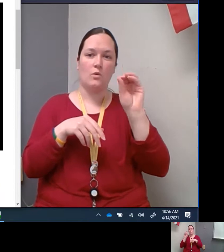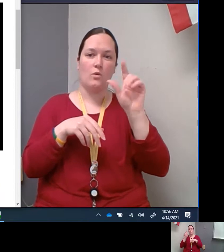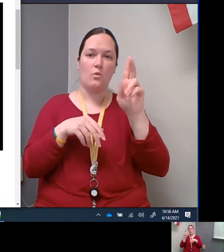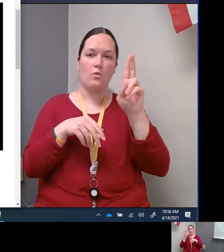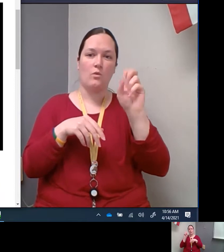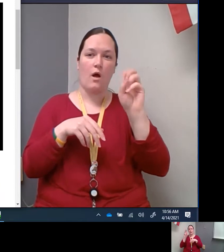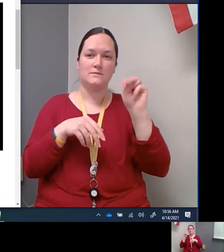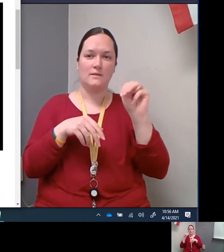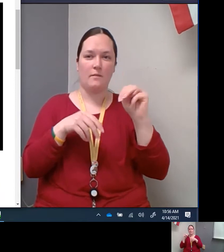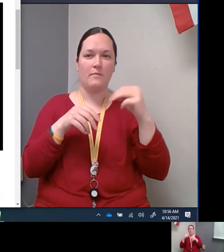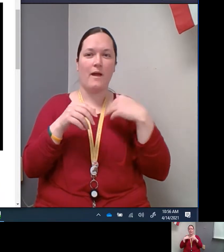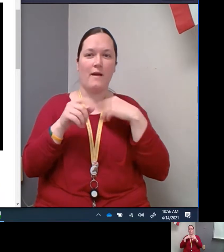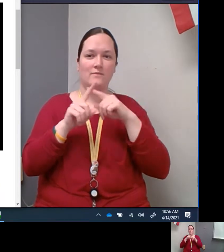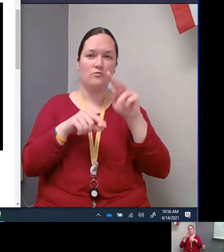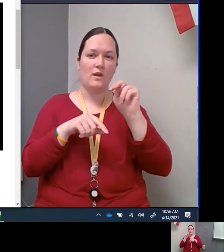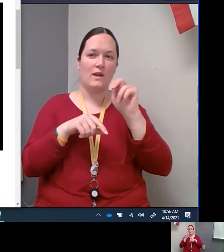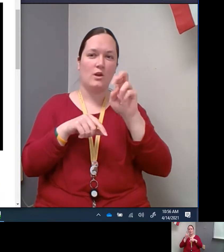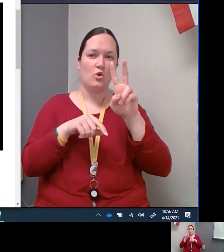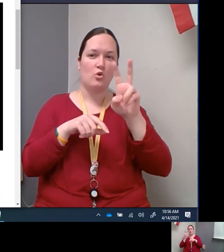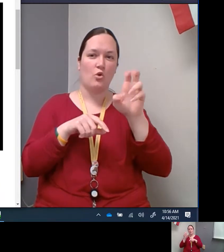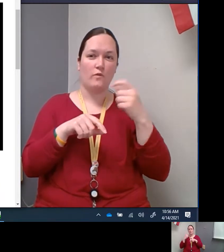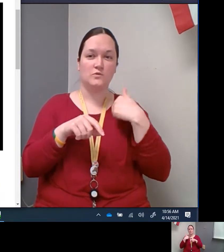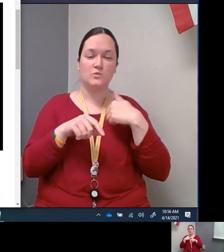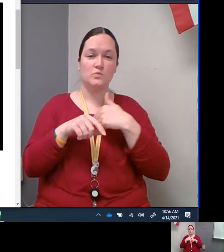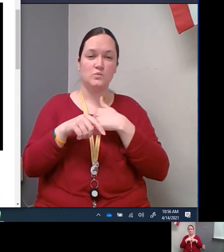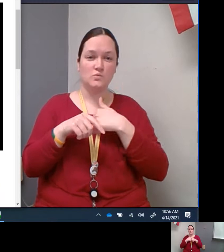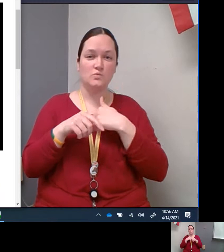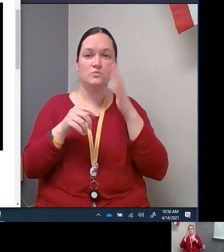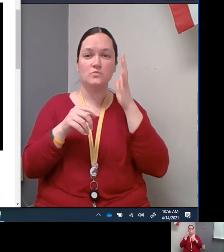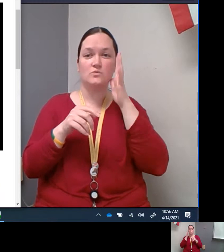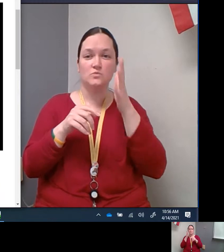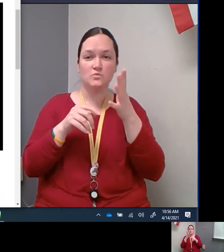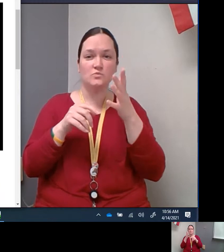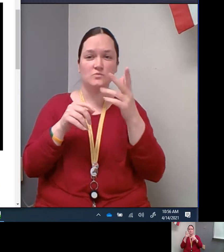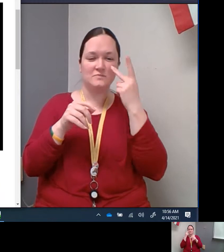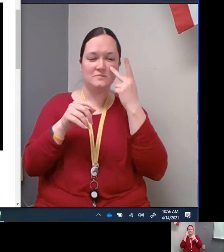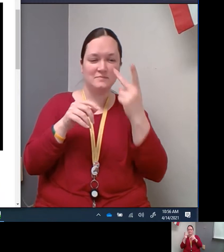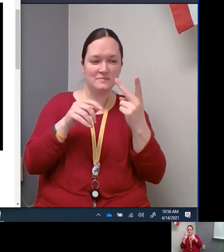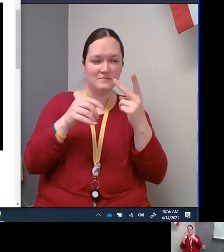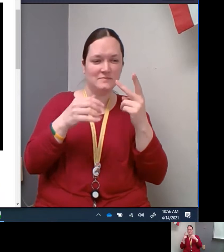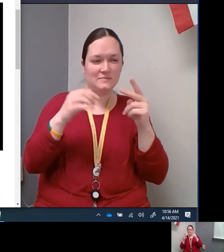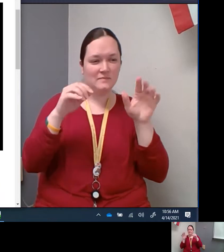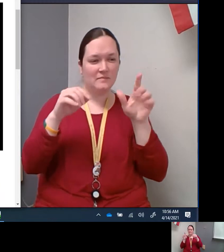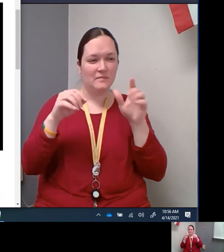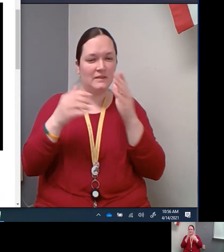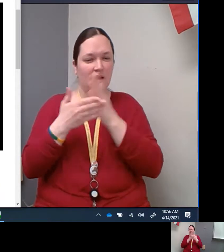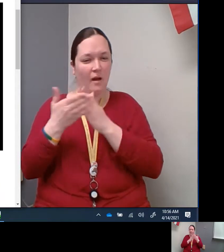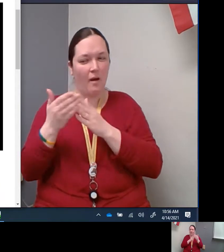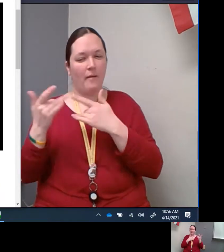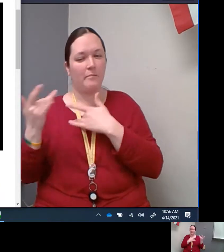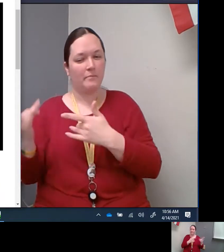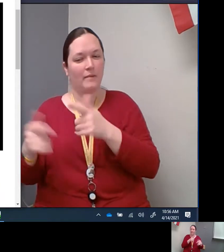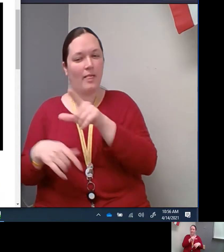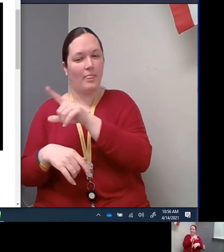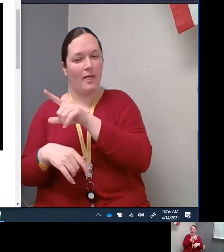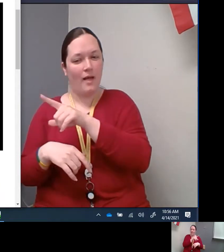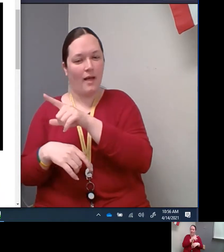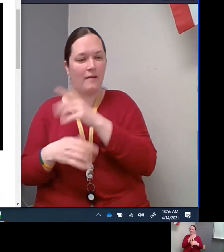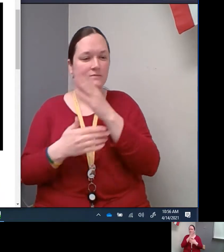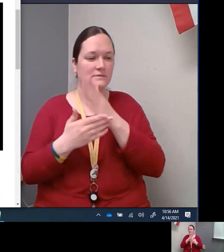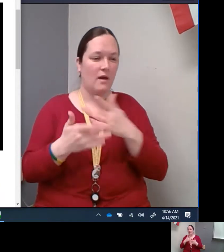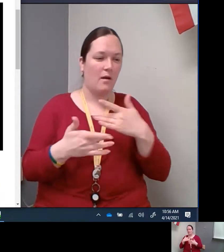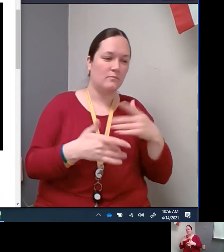in between the two hemispheres. And we do tend to show lateralization. There are going to be certain things that we put kind of on the left side of our brain, like